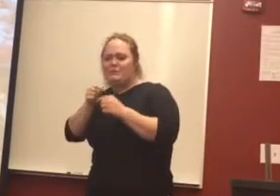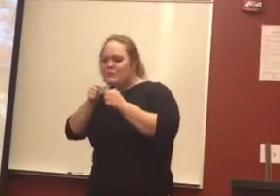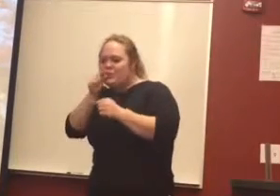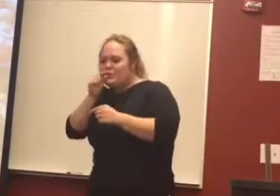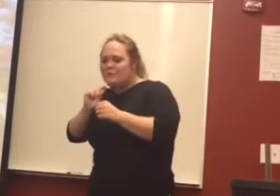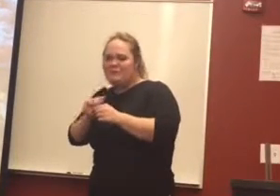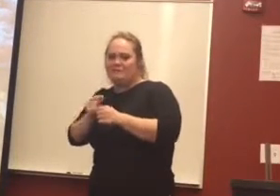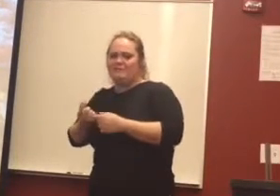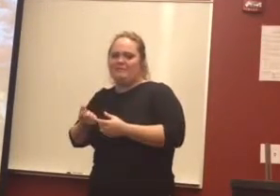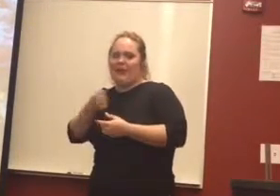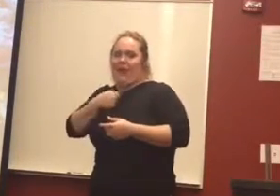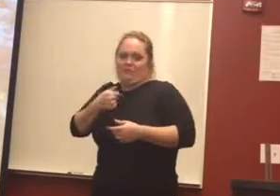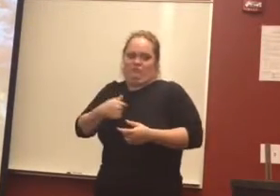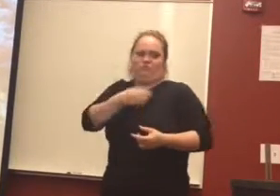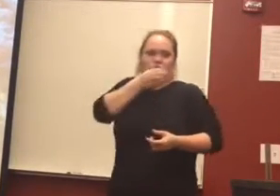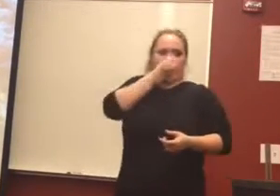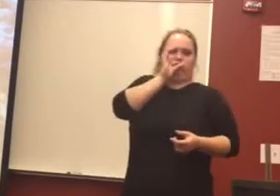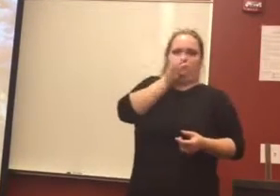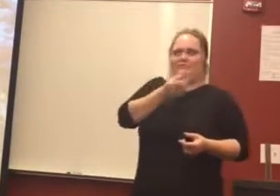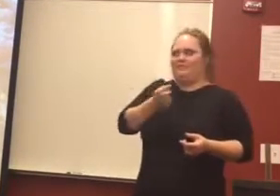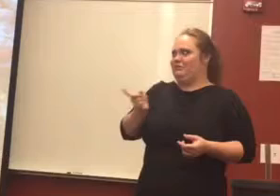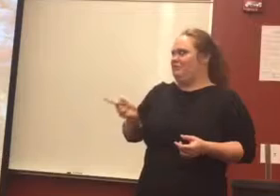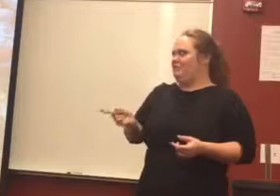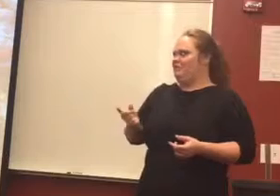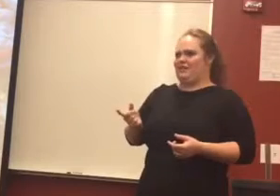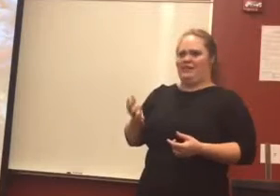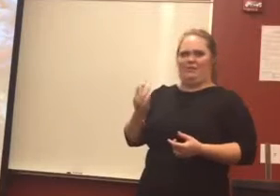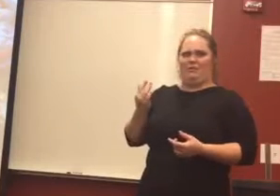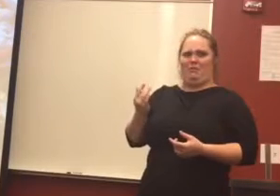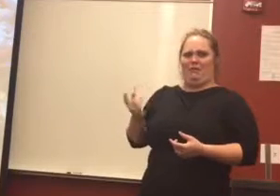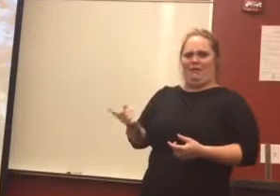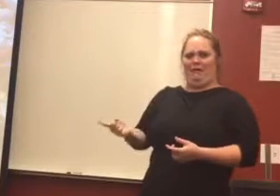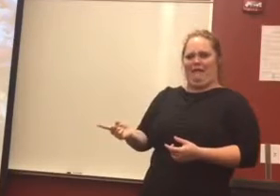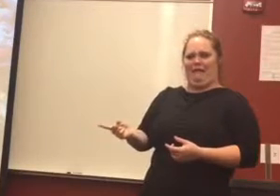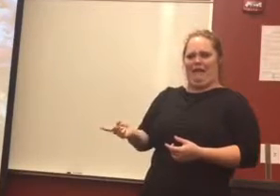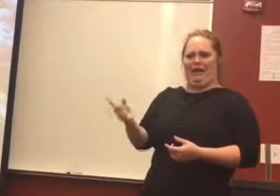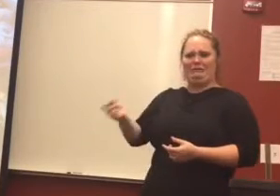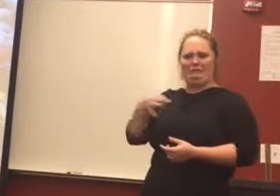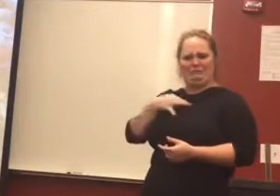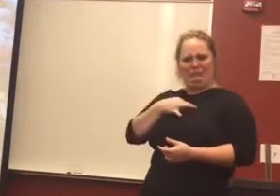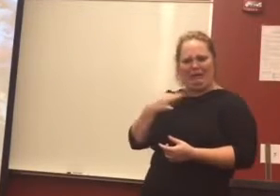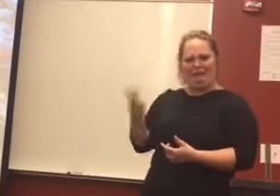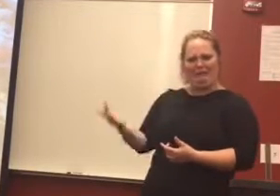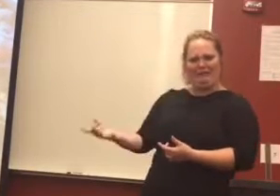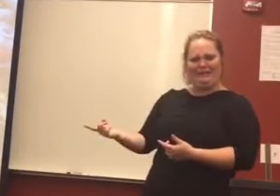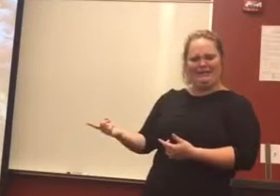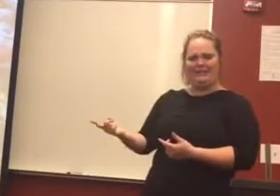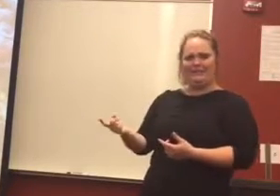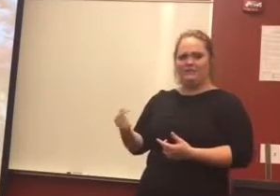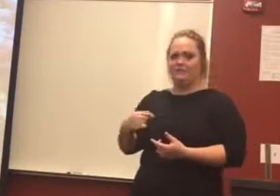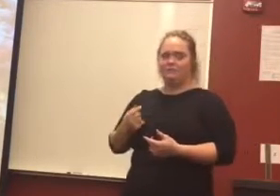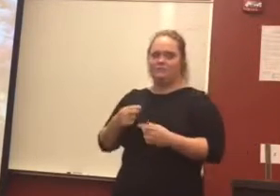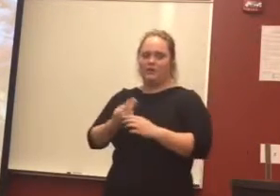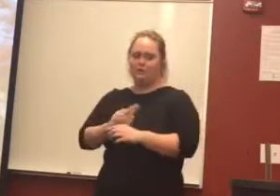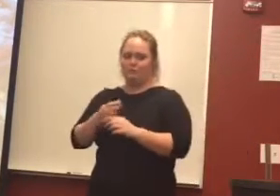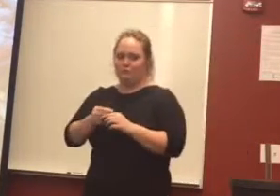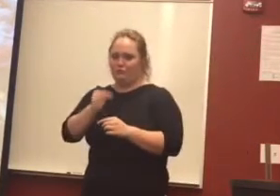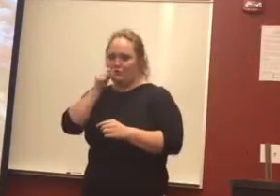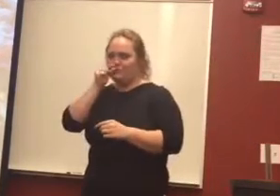like I don't even know, did the grossest thing ever. And see. Did